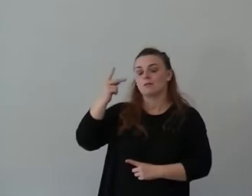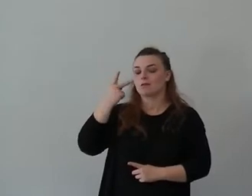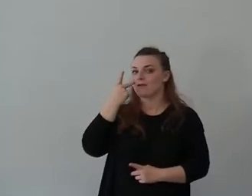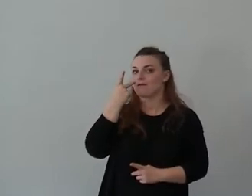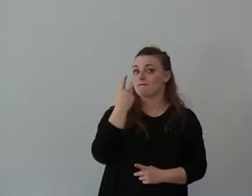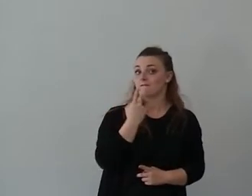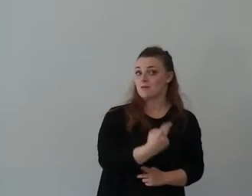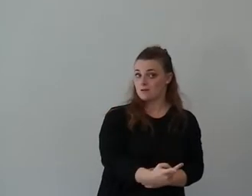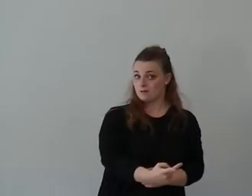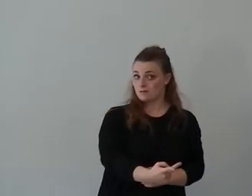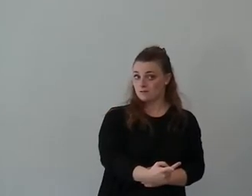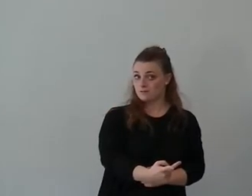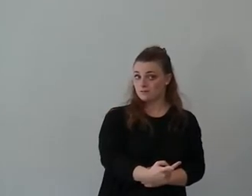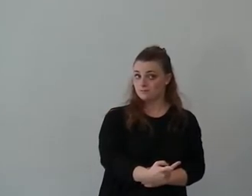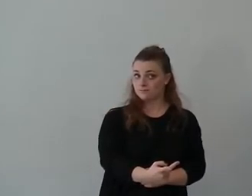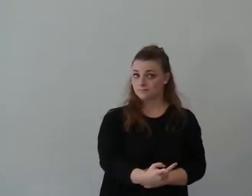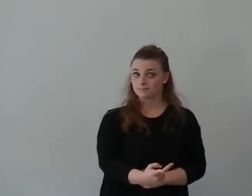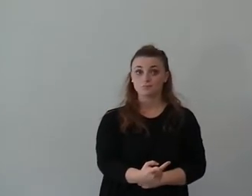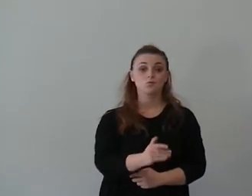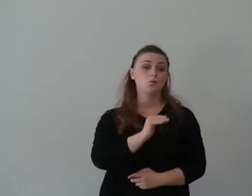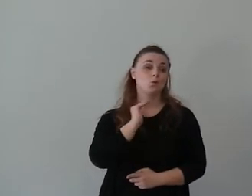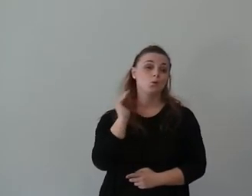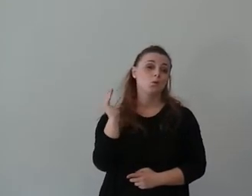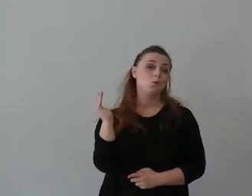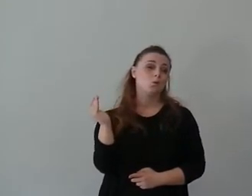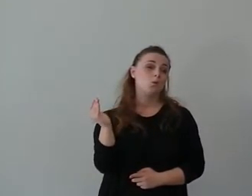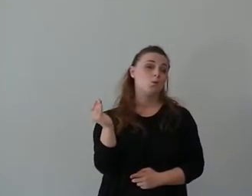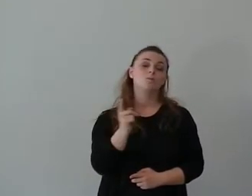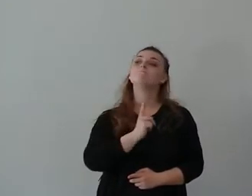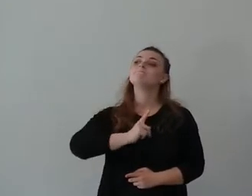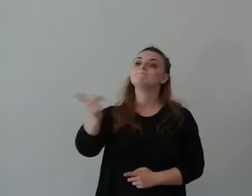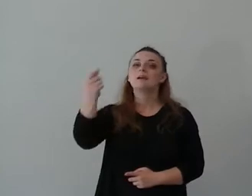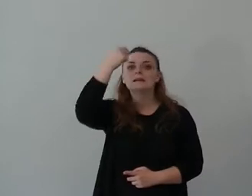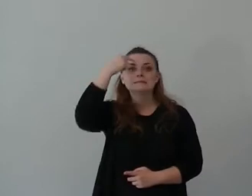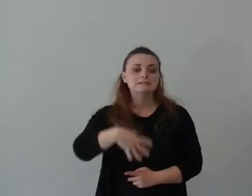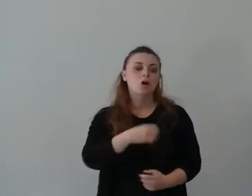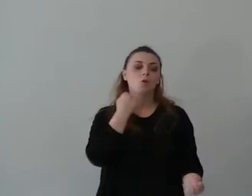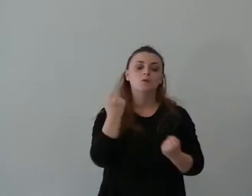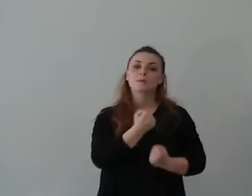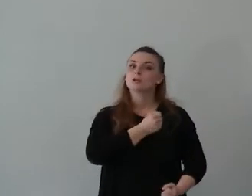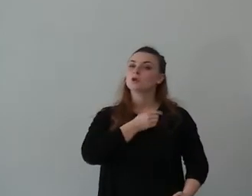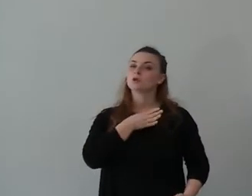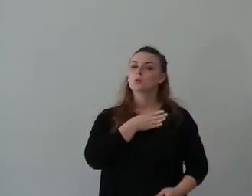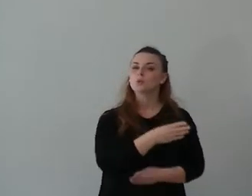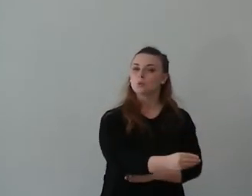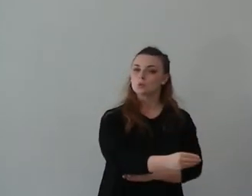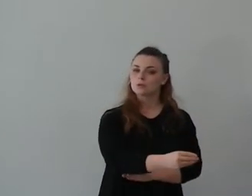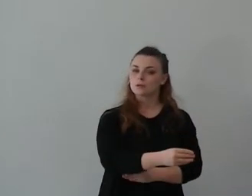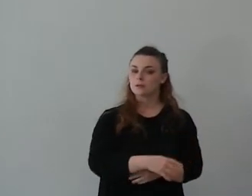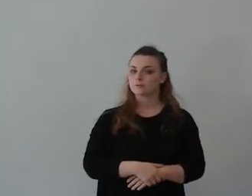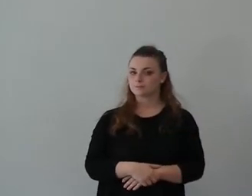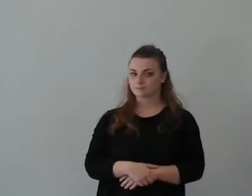segni. God knows all our actions. Dio sa tutte le nostre azioni. But that's okay, because then we get on to the second